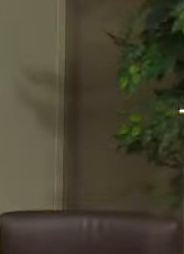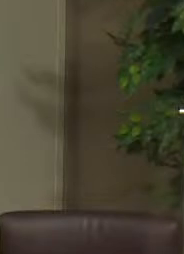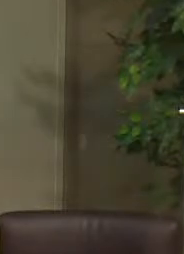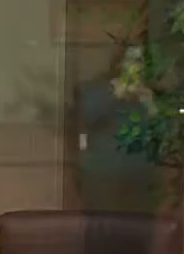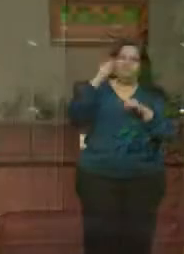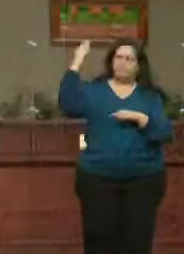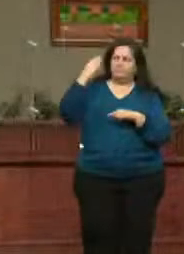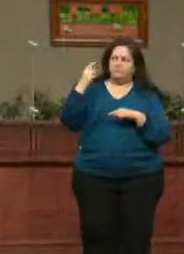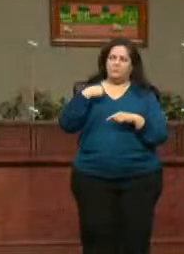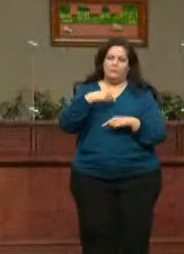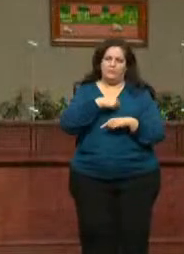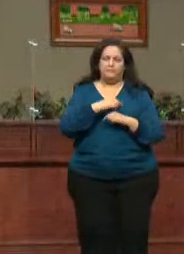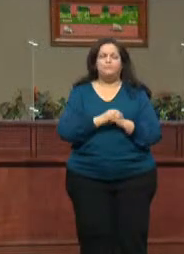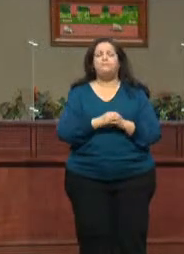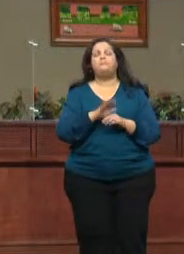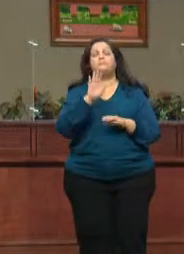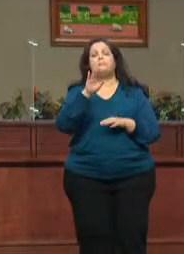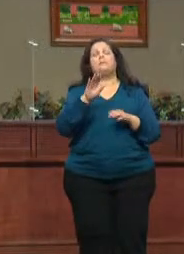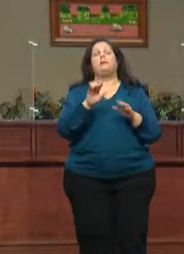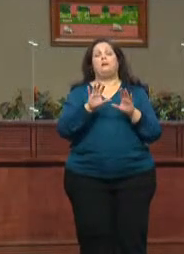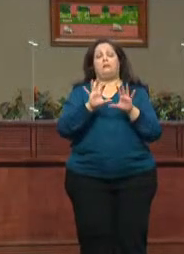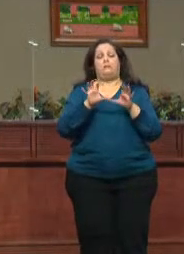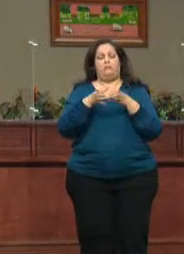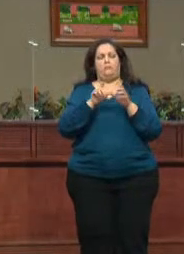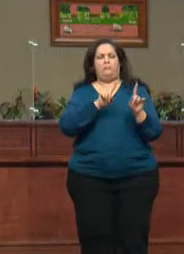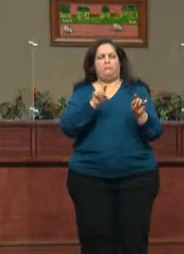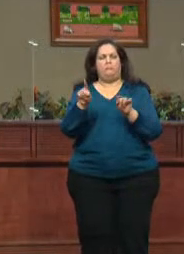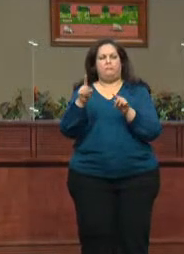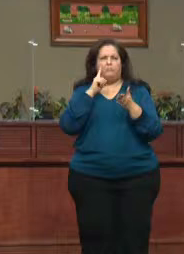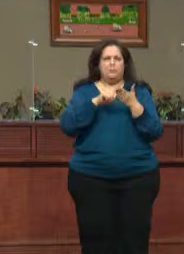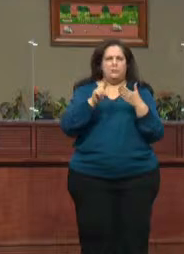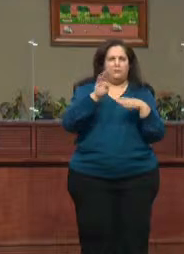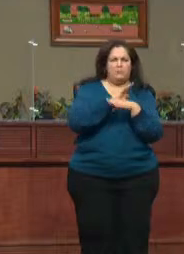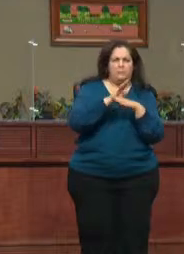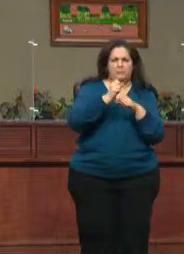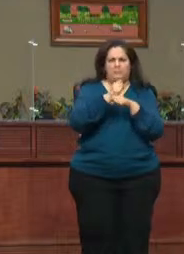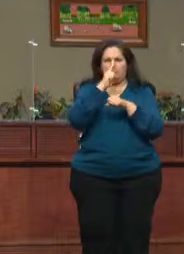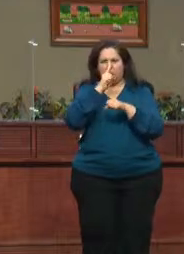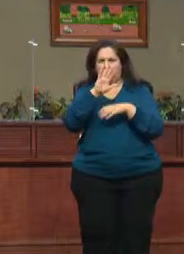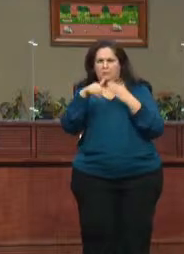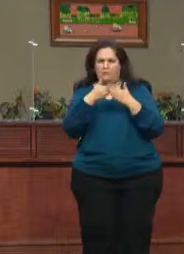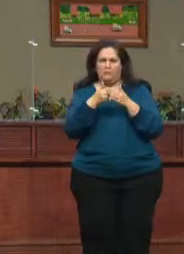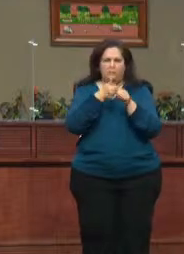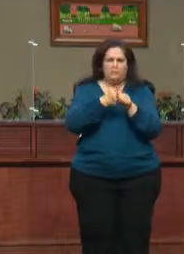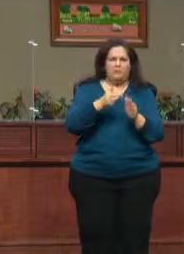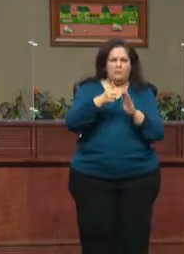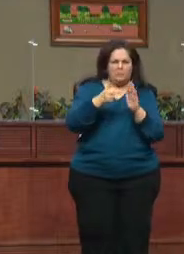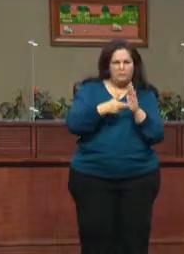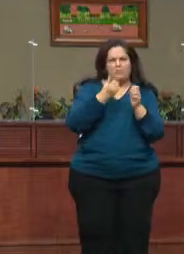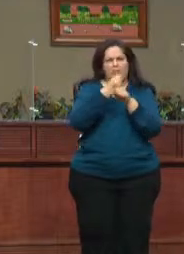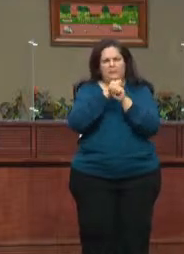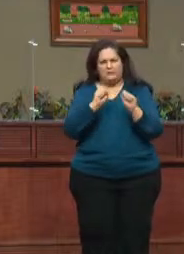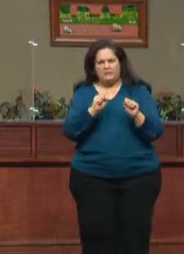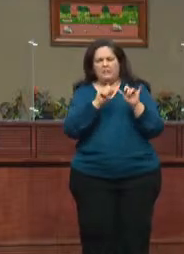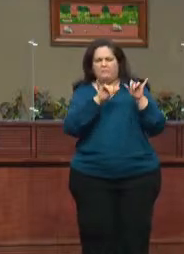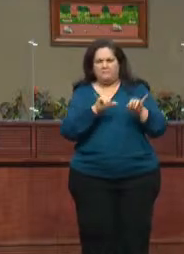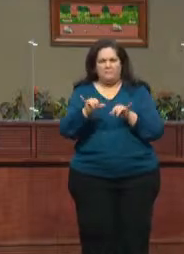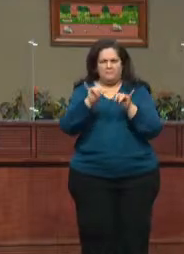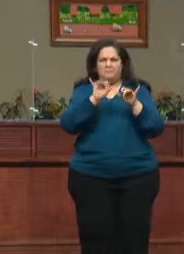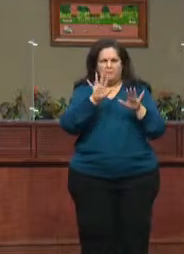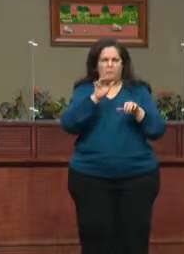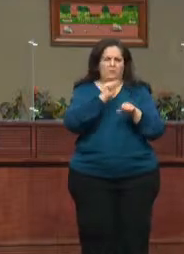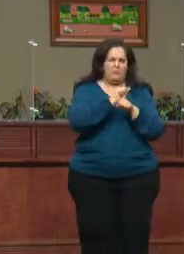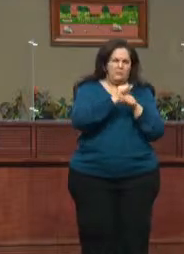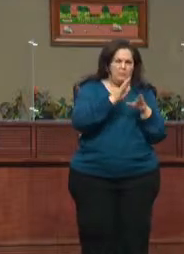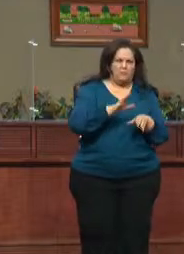strike teams remain committed to making sure that Orange County businesses maintain safety standards for both the patrons and employees.